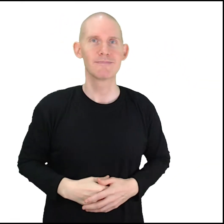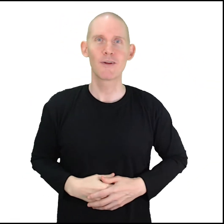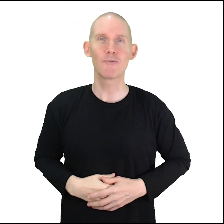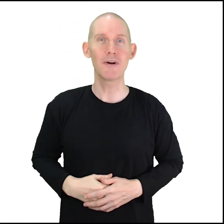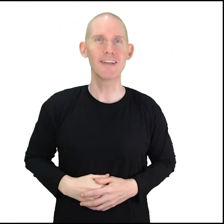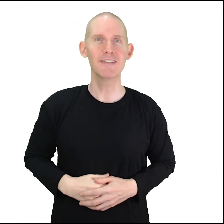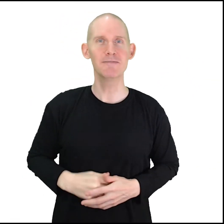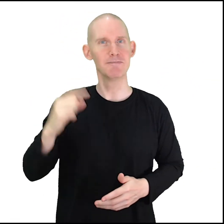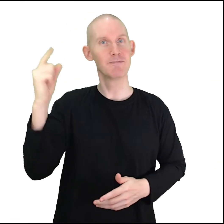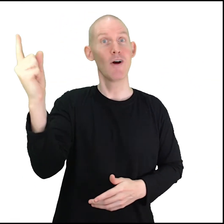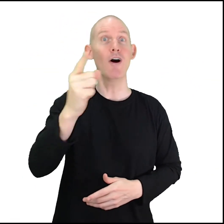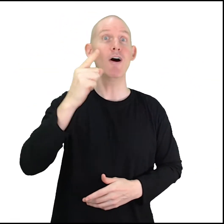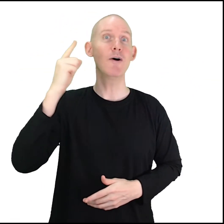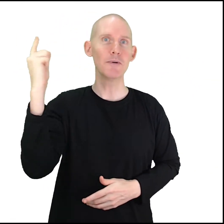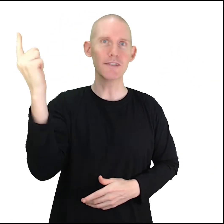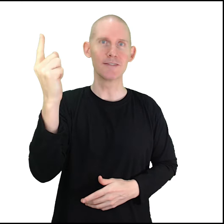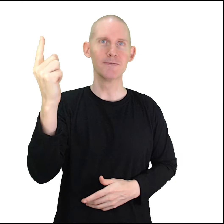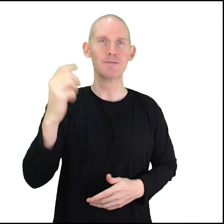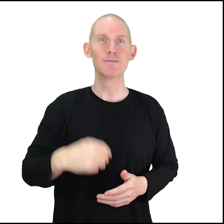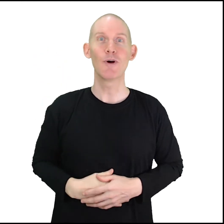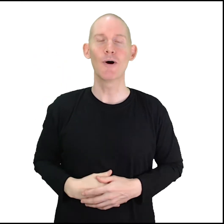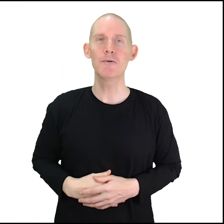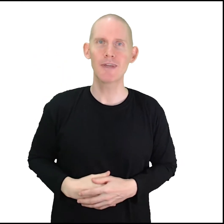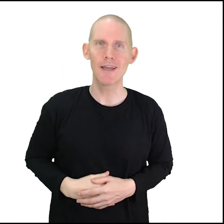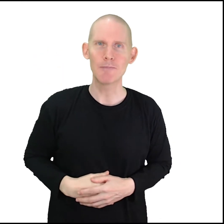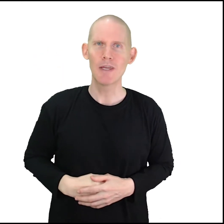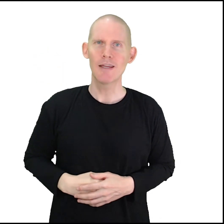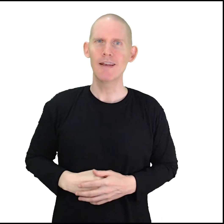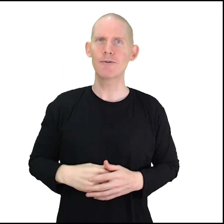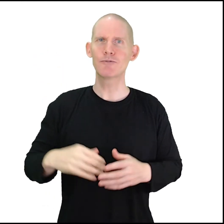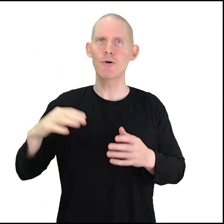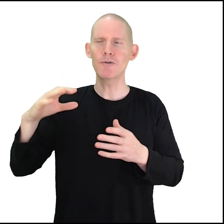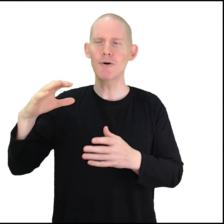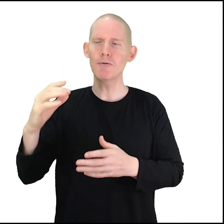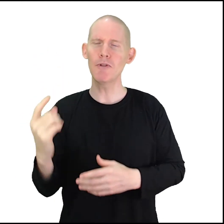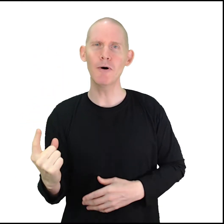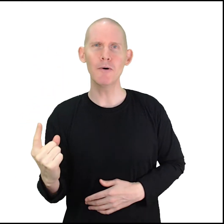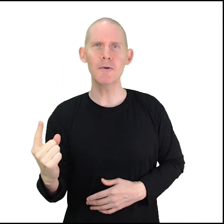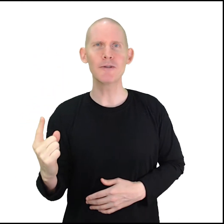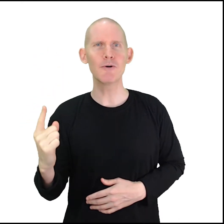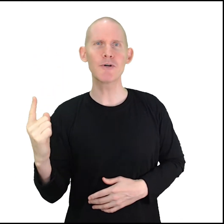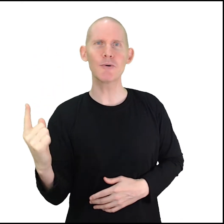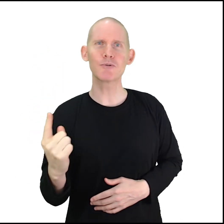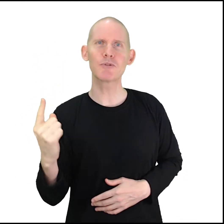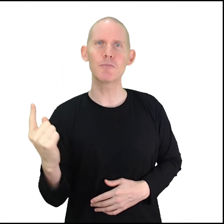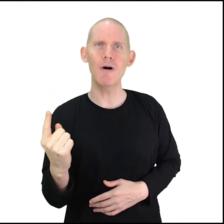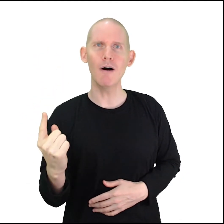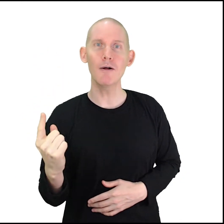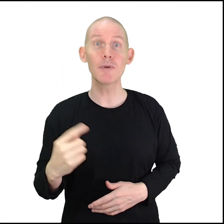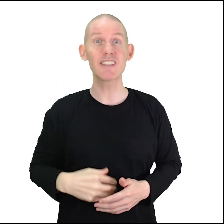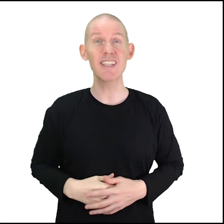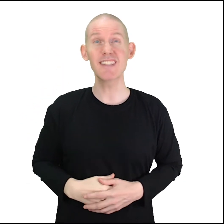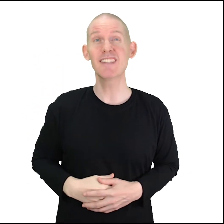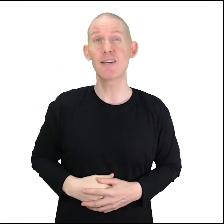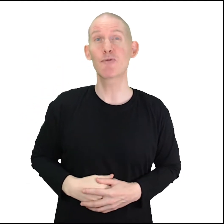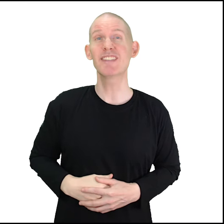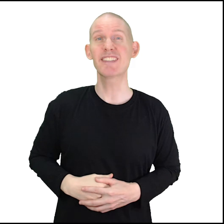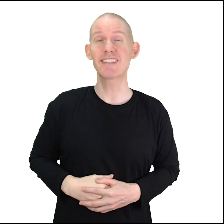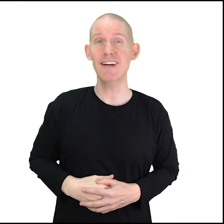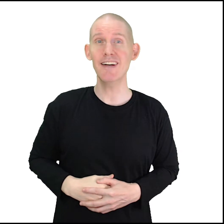Front again. Always. Okay. Now don't go low and don't go small because that's a different sign. We